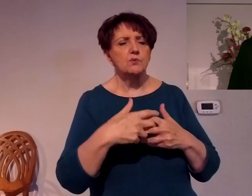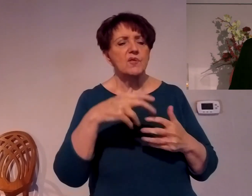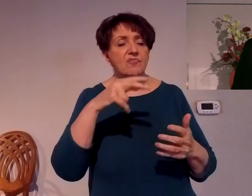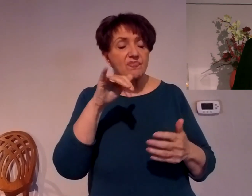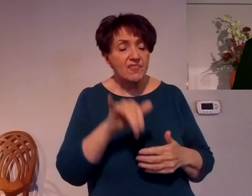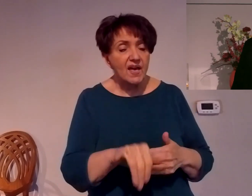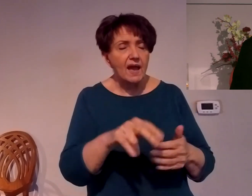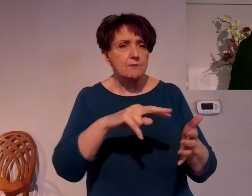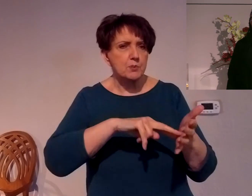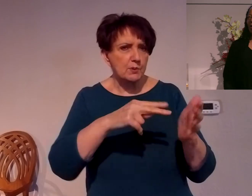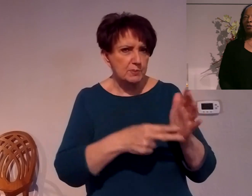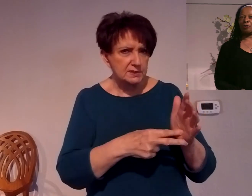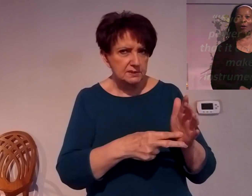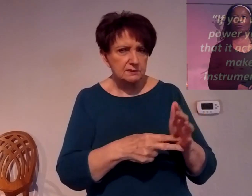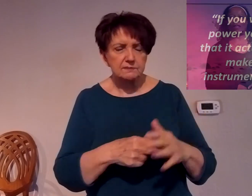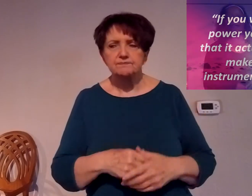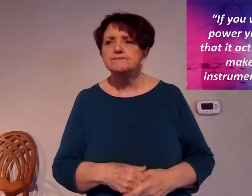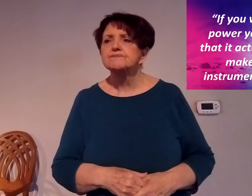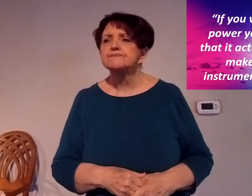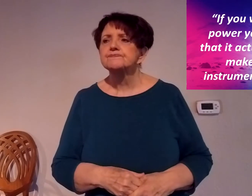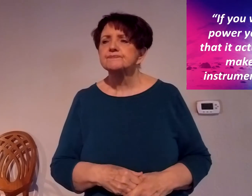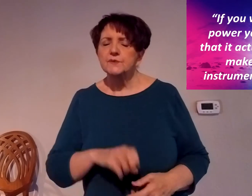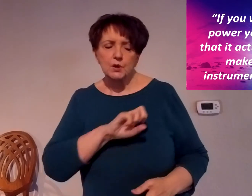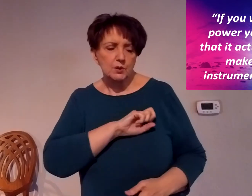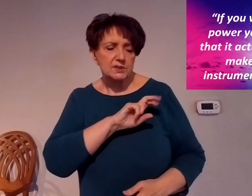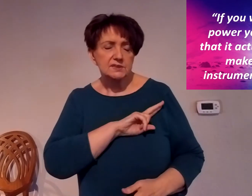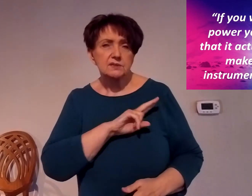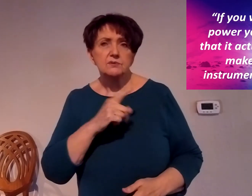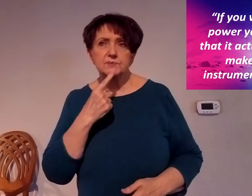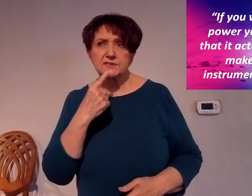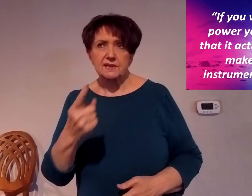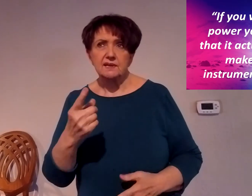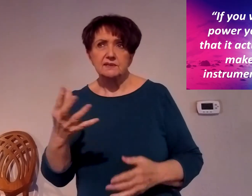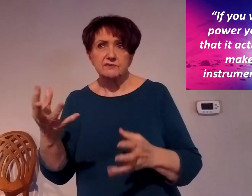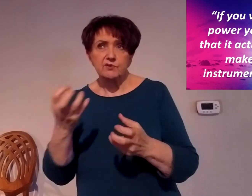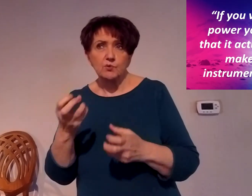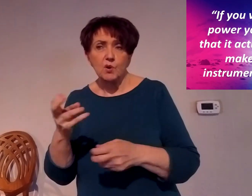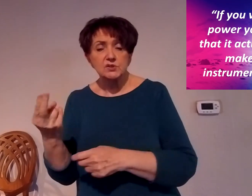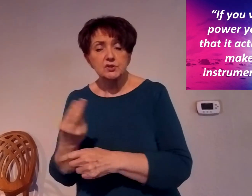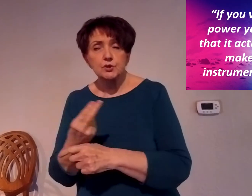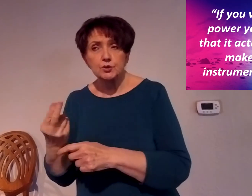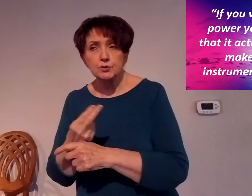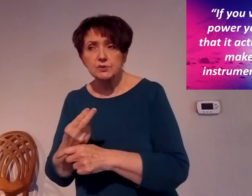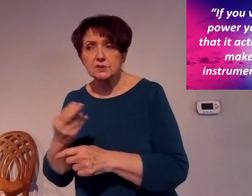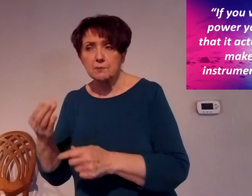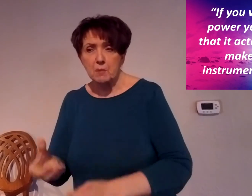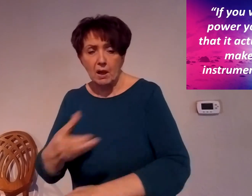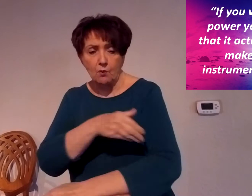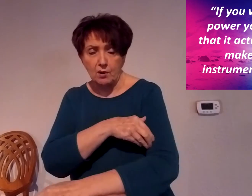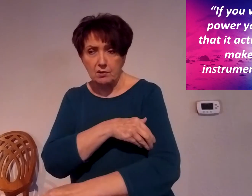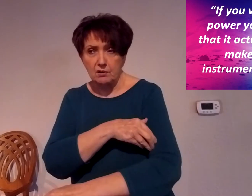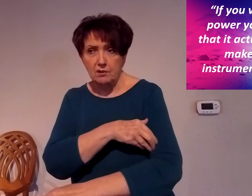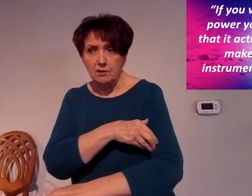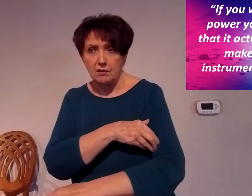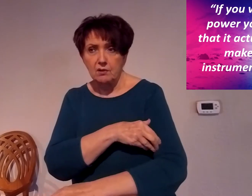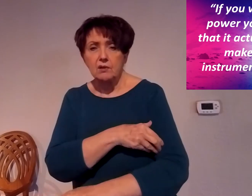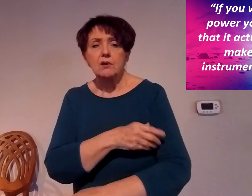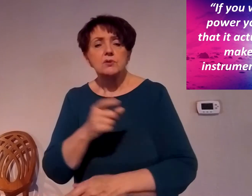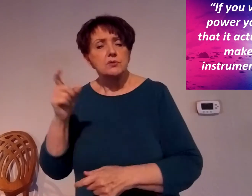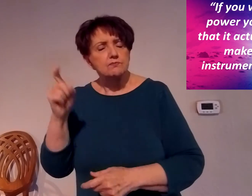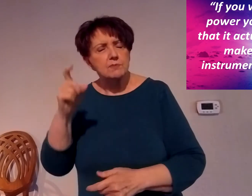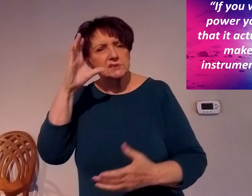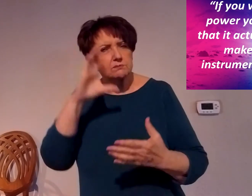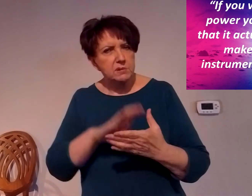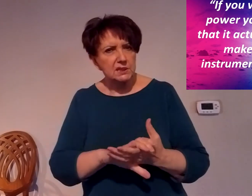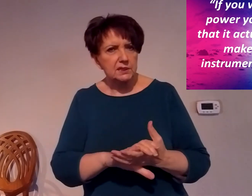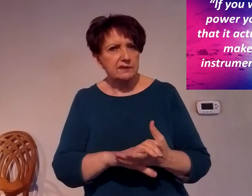purpose, with those purposes. Ernest Holmes says, if you wish to use this power, then you must believe that